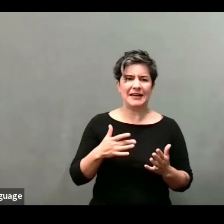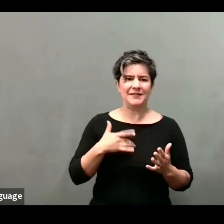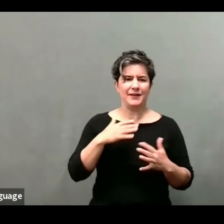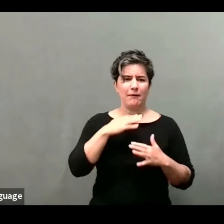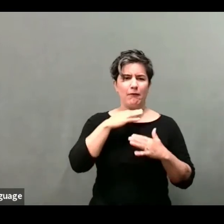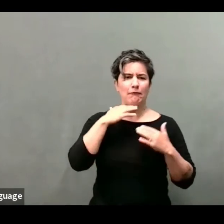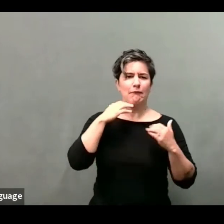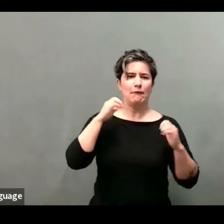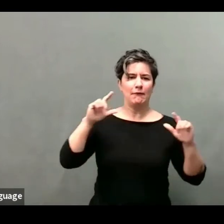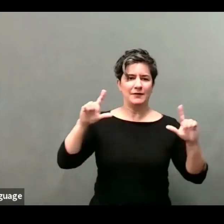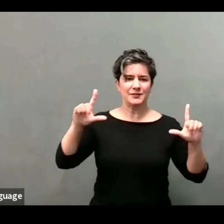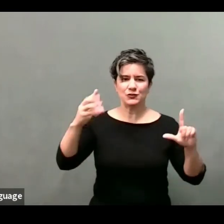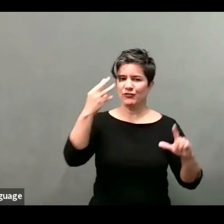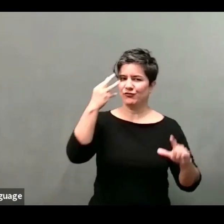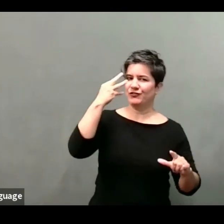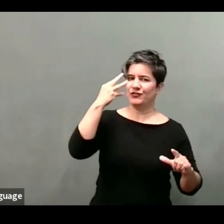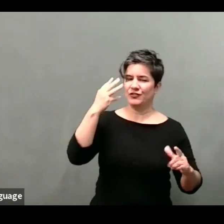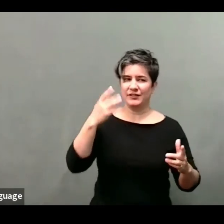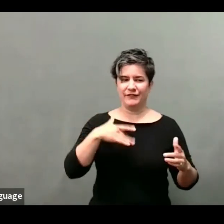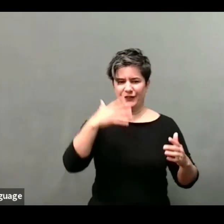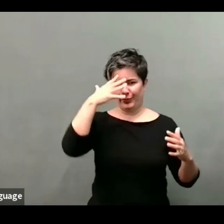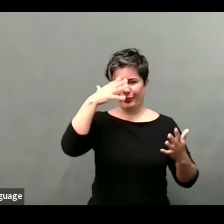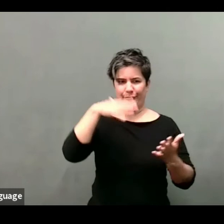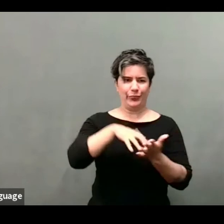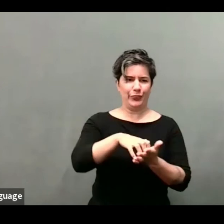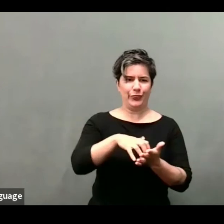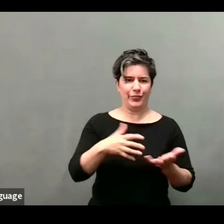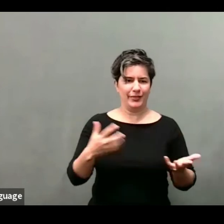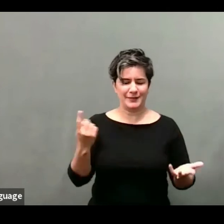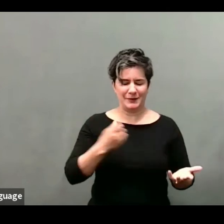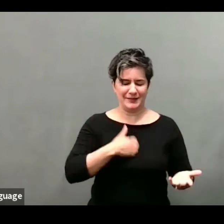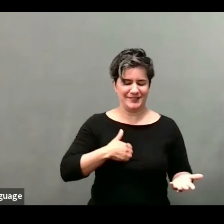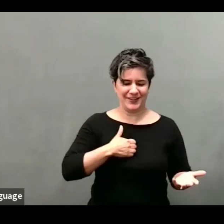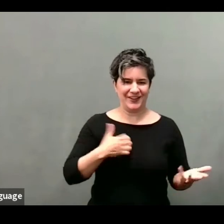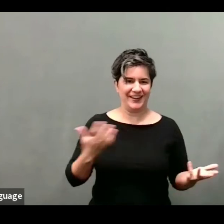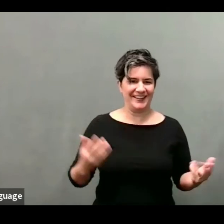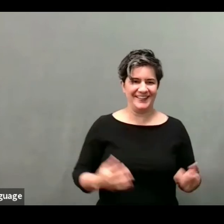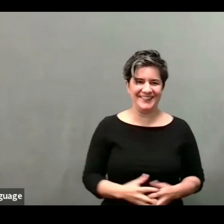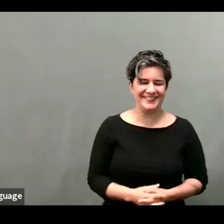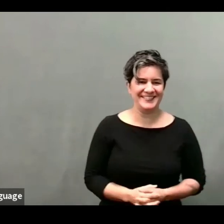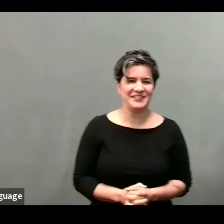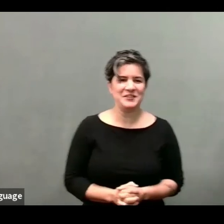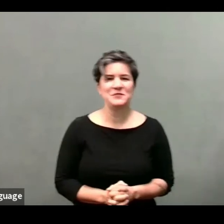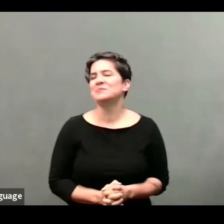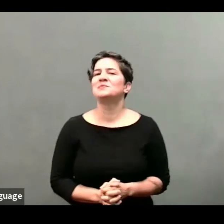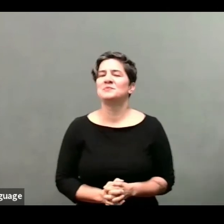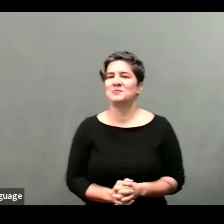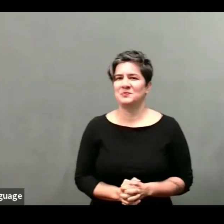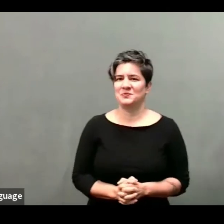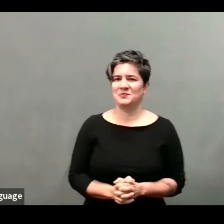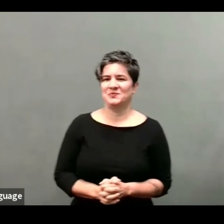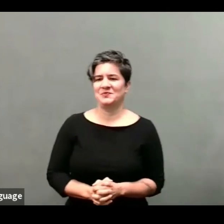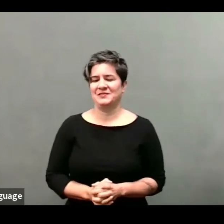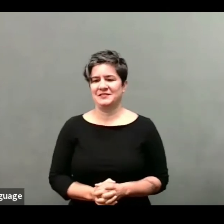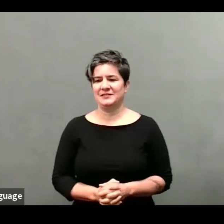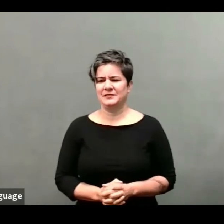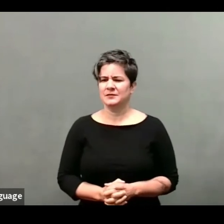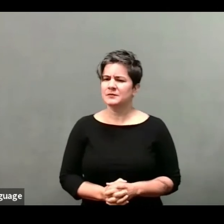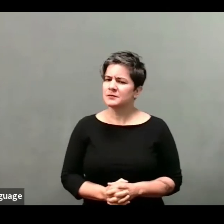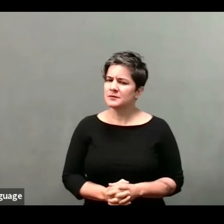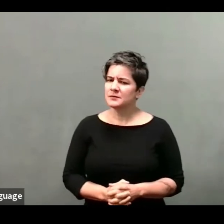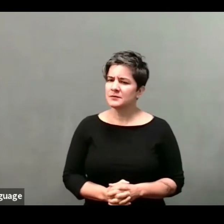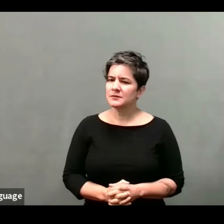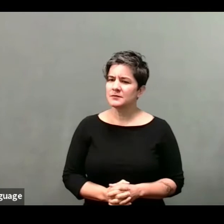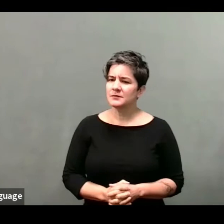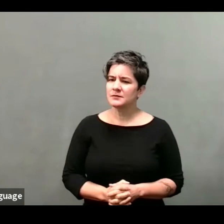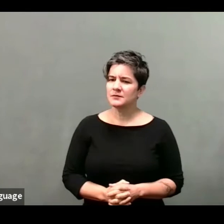I feel like I lose half my brain cells. I'm sure it's weird. I miss people. Yeah, exactly. I don't know that you